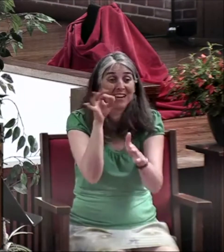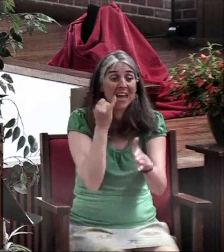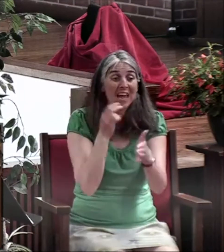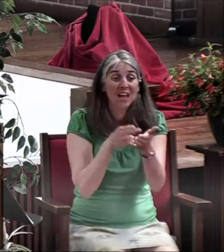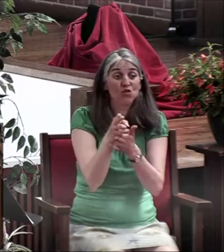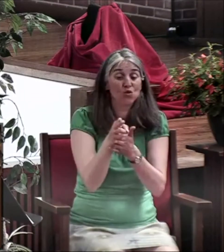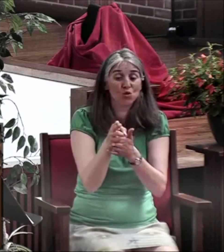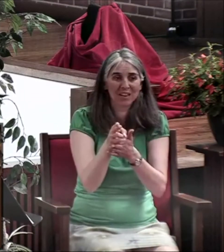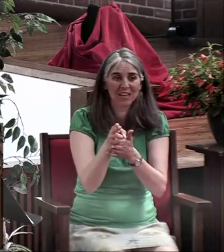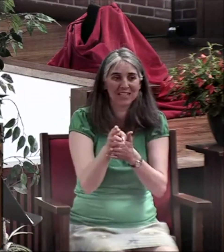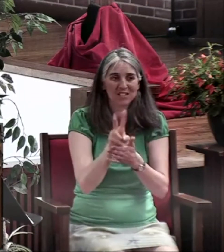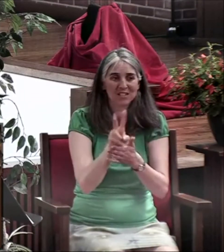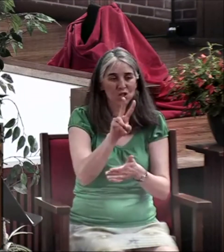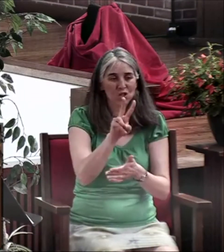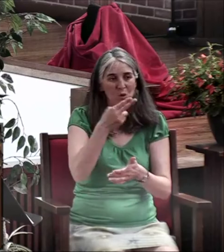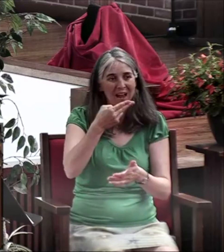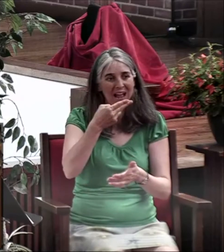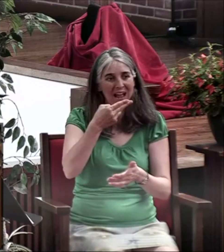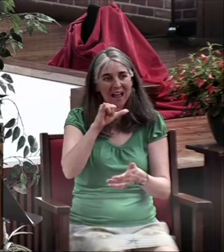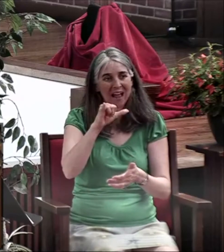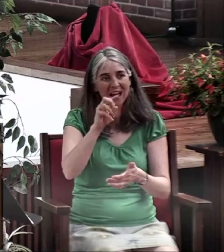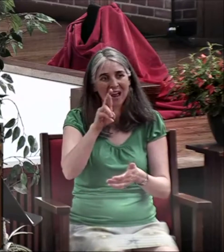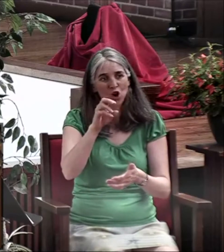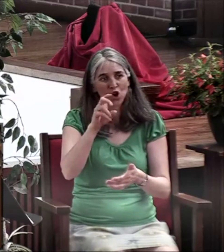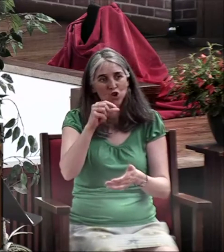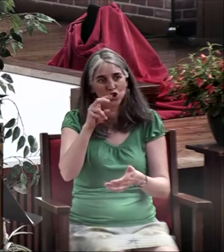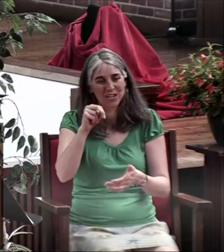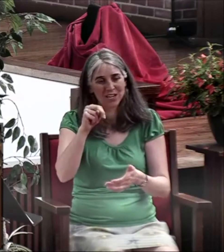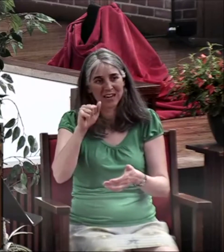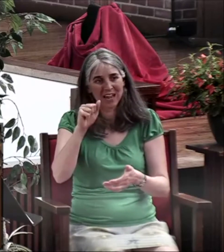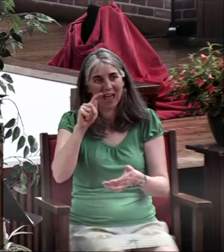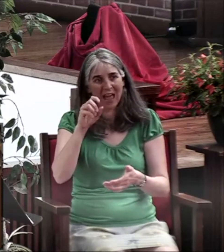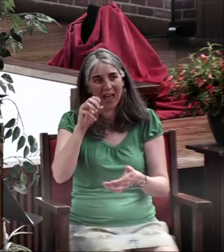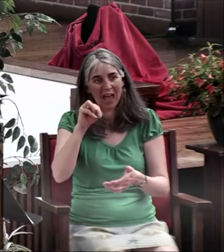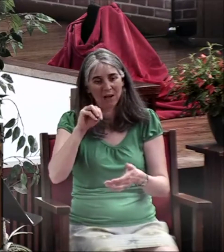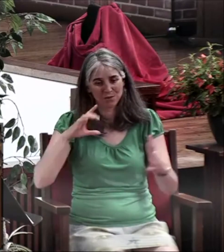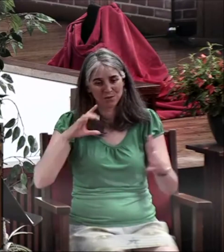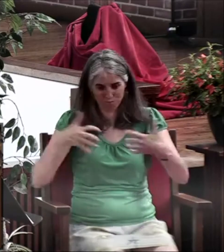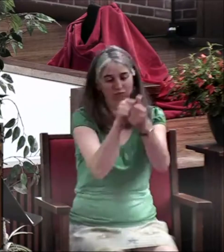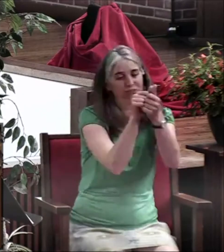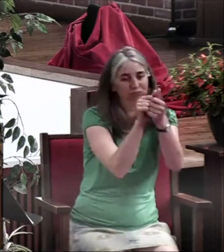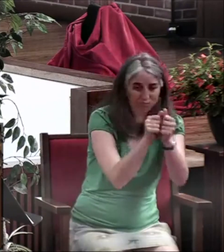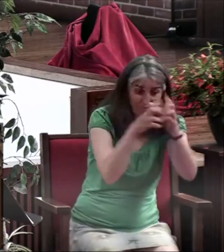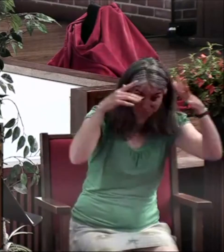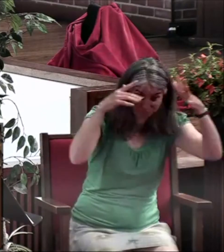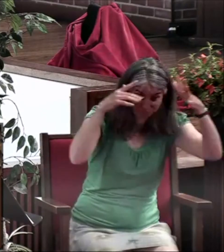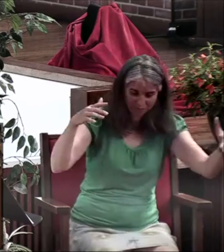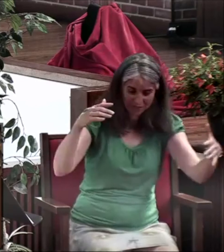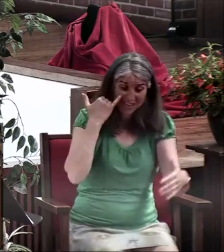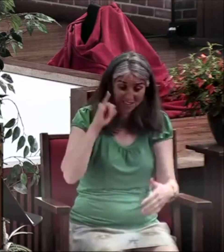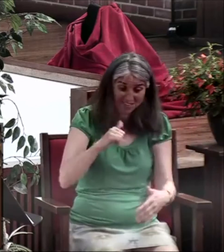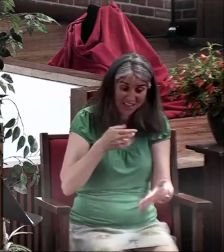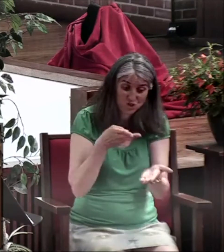two hydrogen atoms that accidentally collided, and no more than that, I will kneel